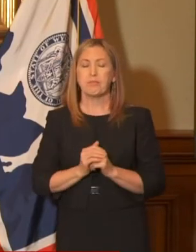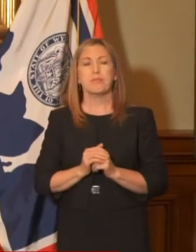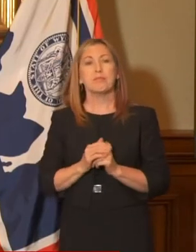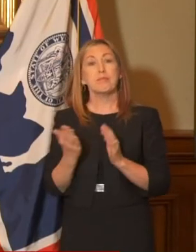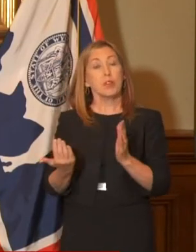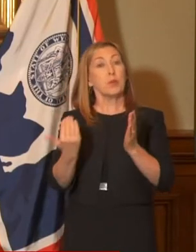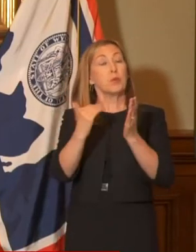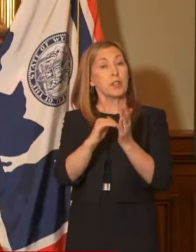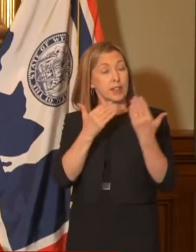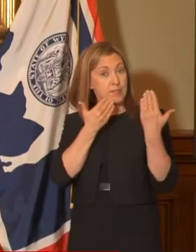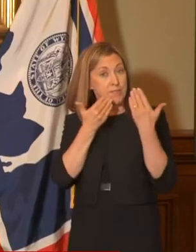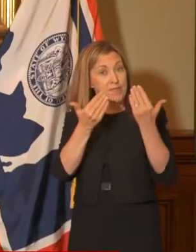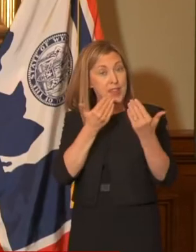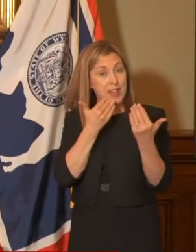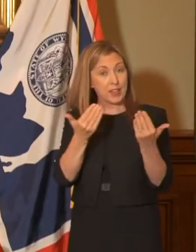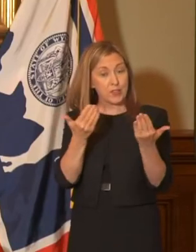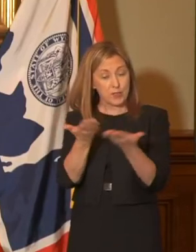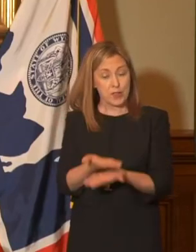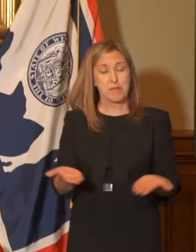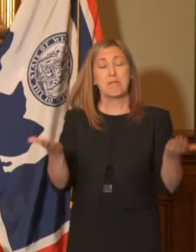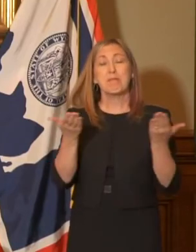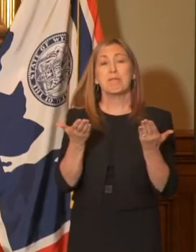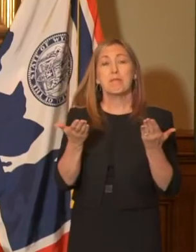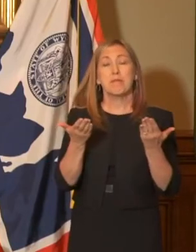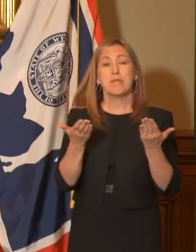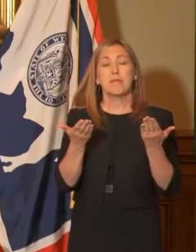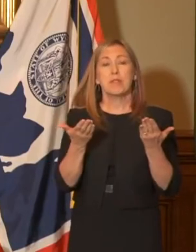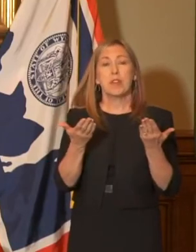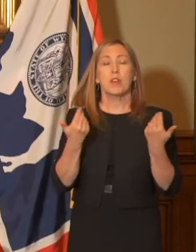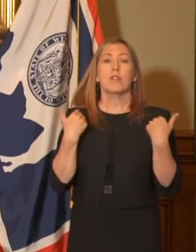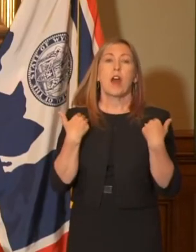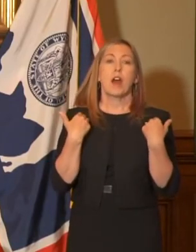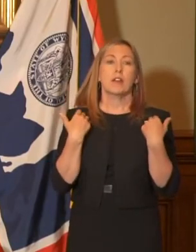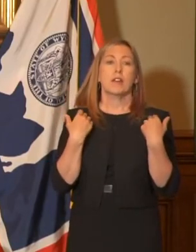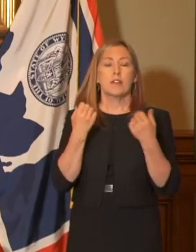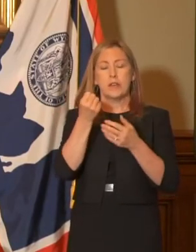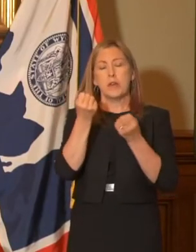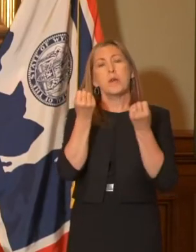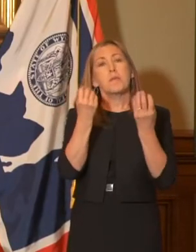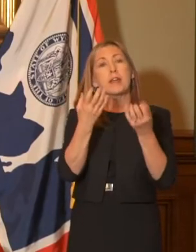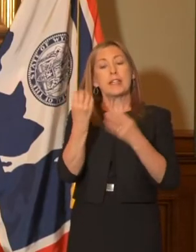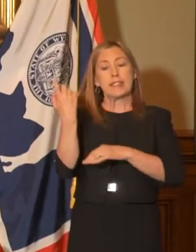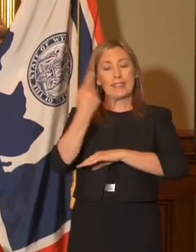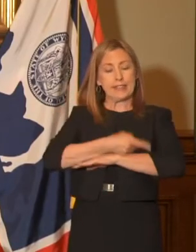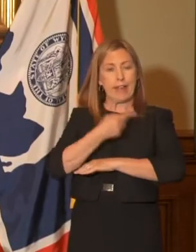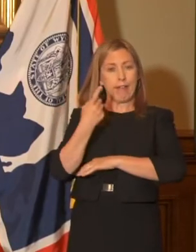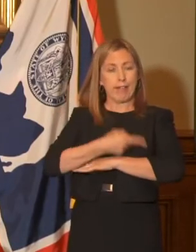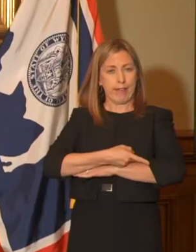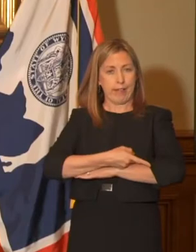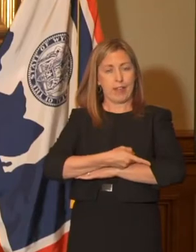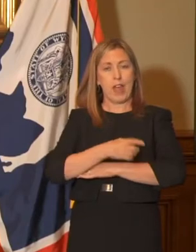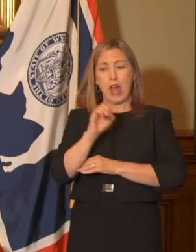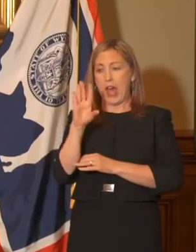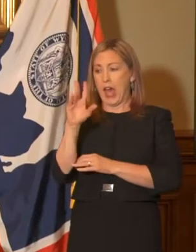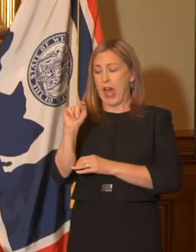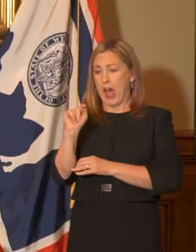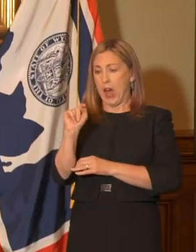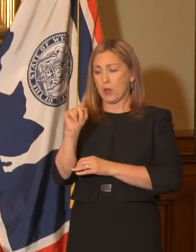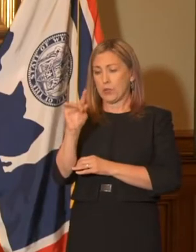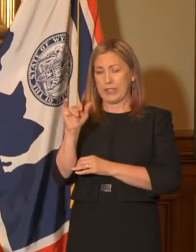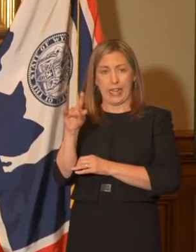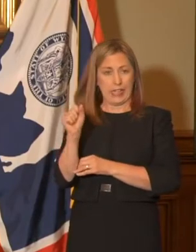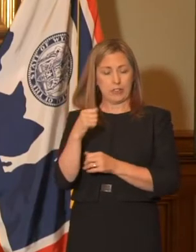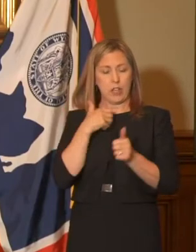again for joining us, and we've provided a number of daily updates this week. Next week,